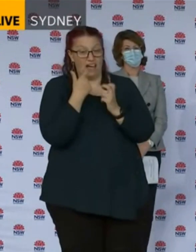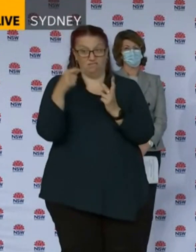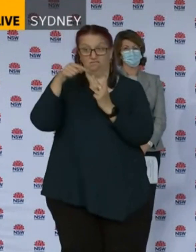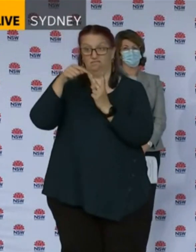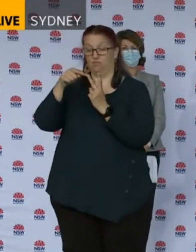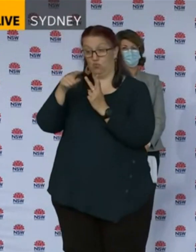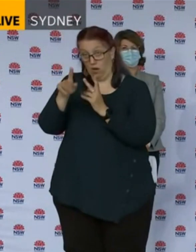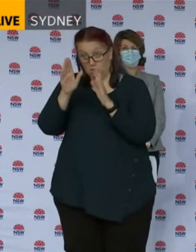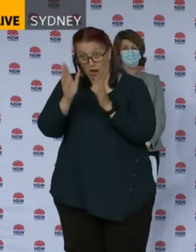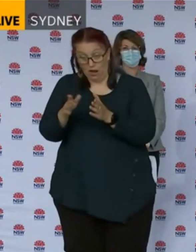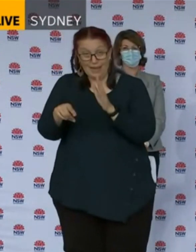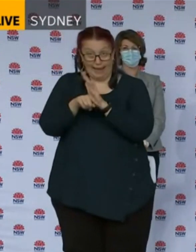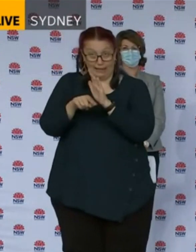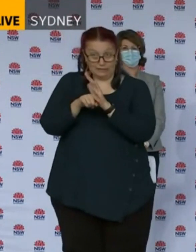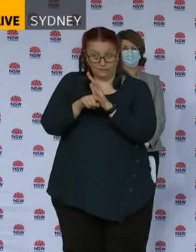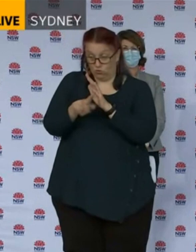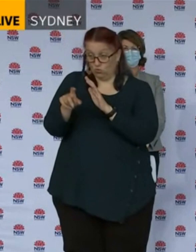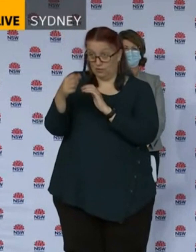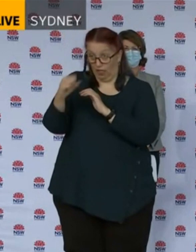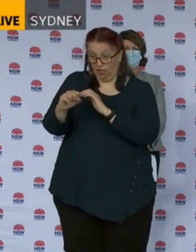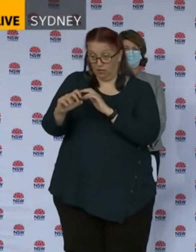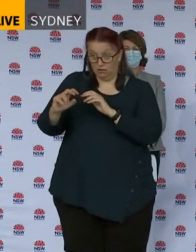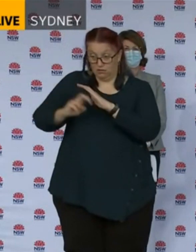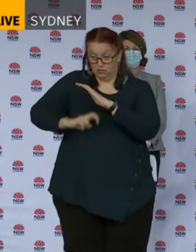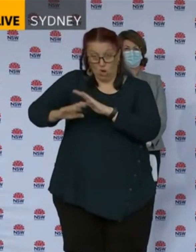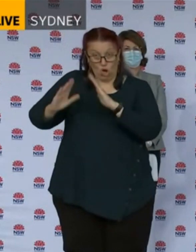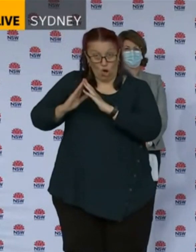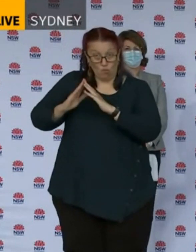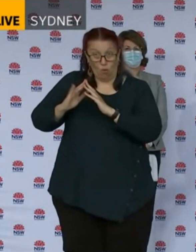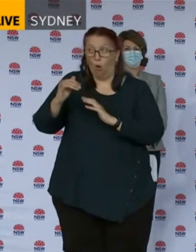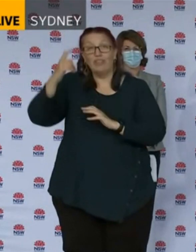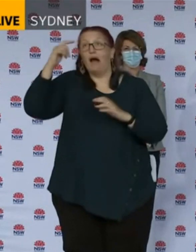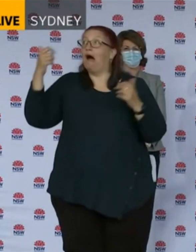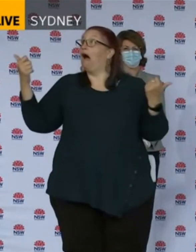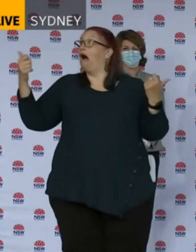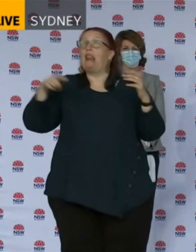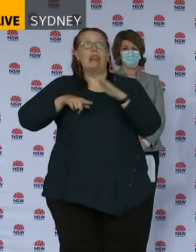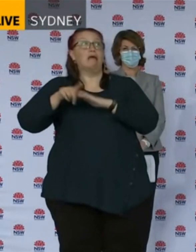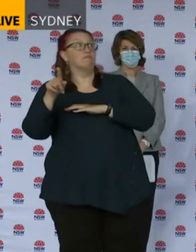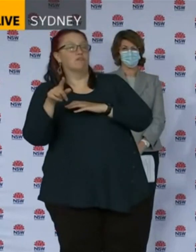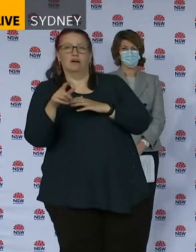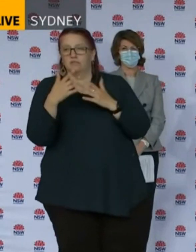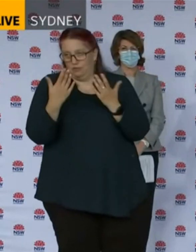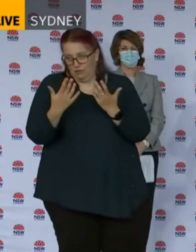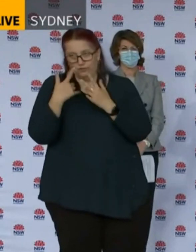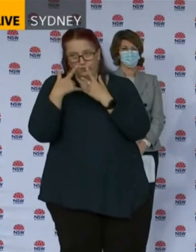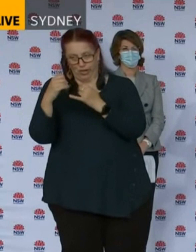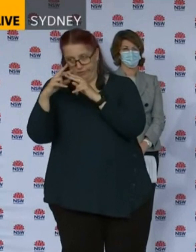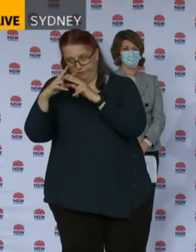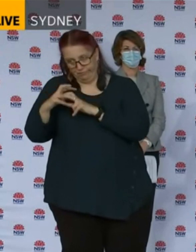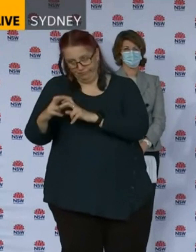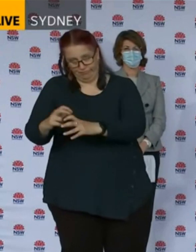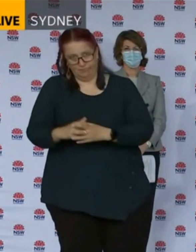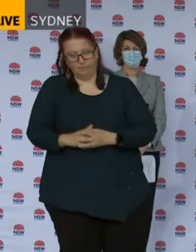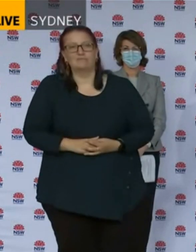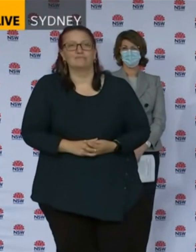remained in isolation after testing negative on that test and had been advised they were a close contact. That's our understanding. So again, this